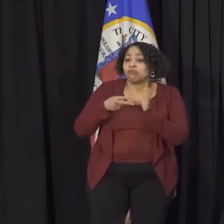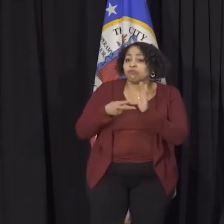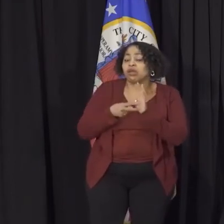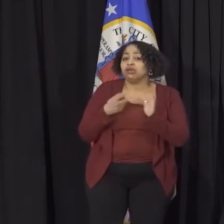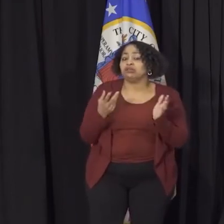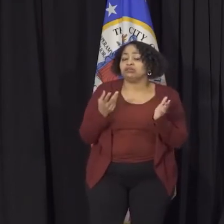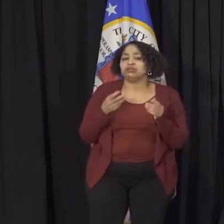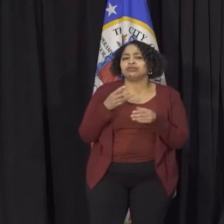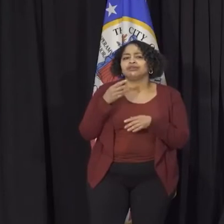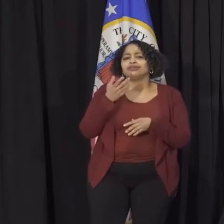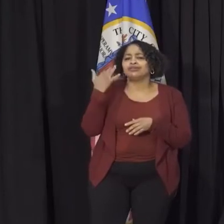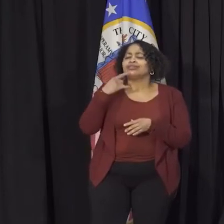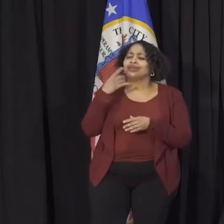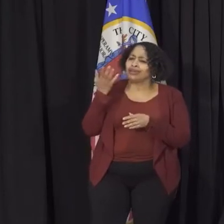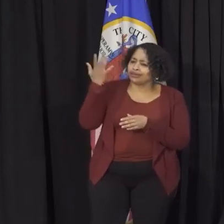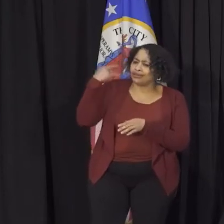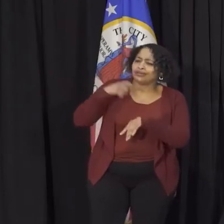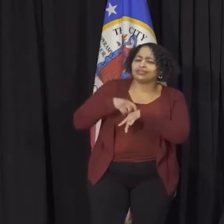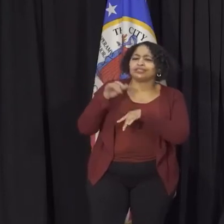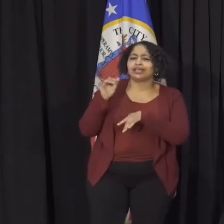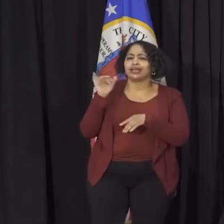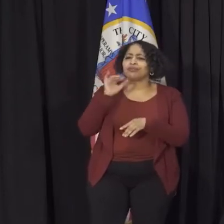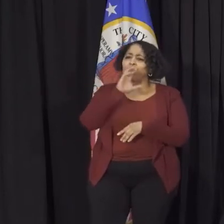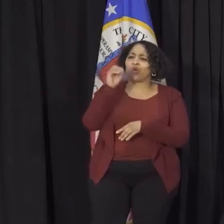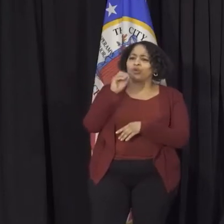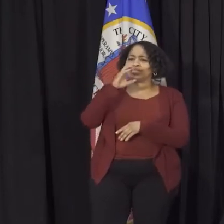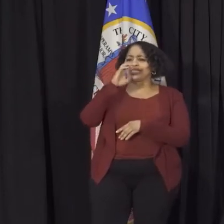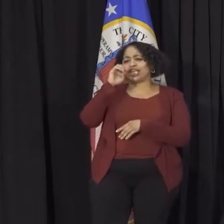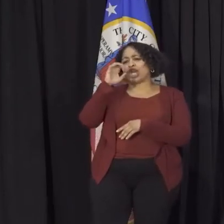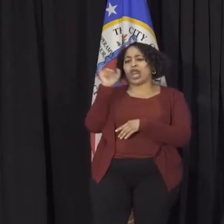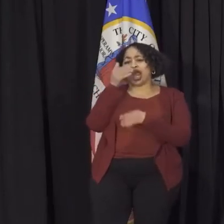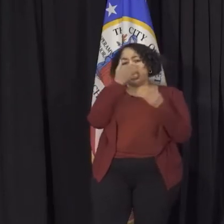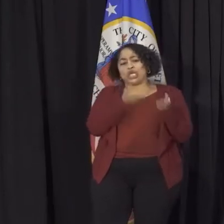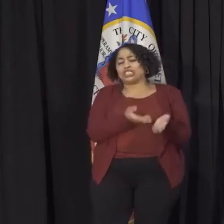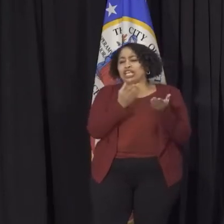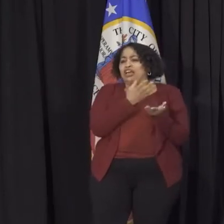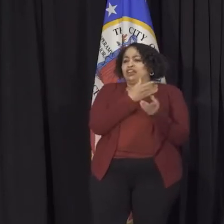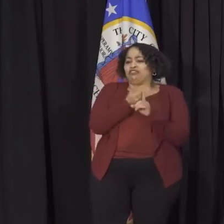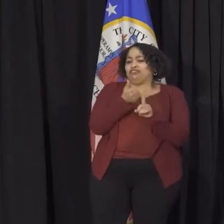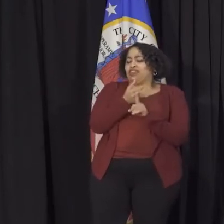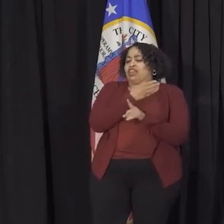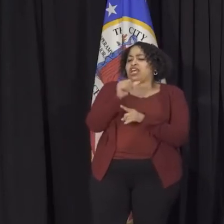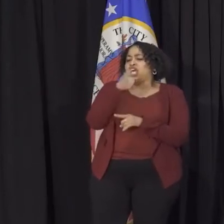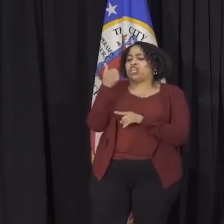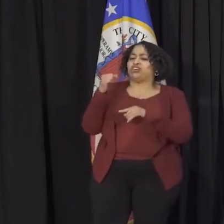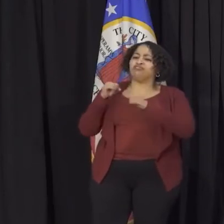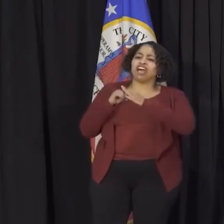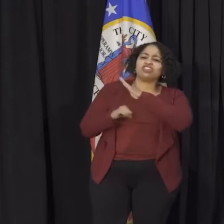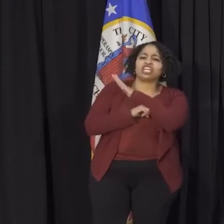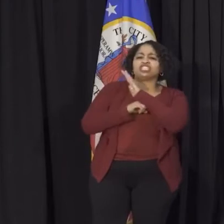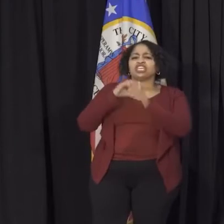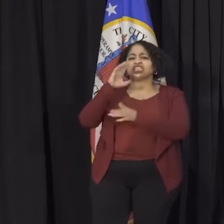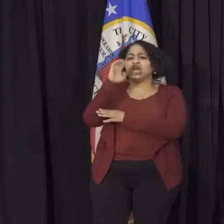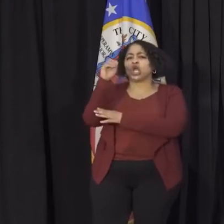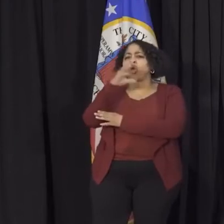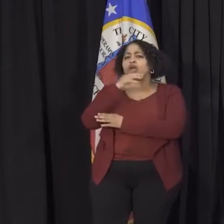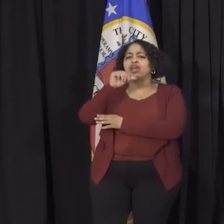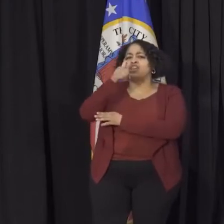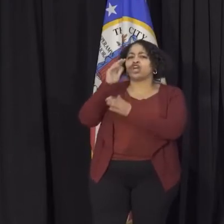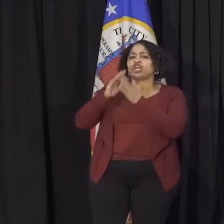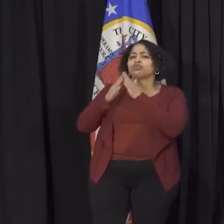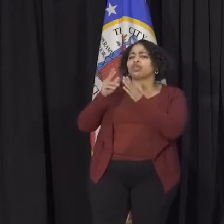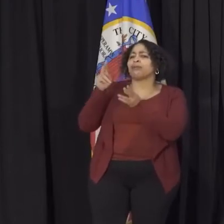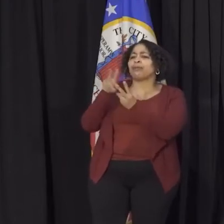time when corporate CEOs like yourself and other foundation CEOs and other community partners need to